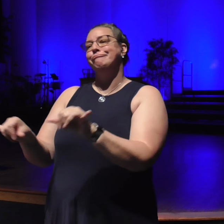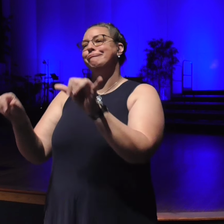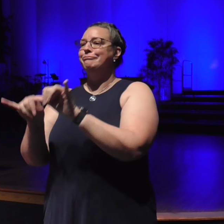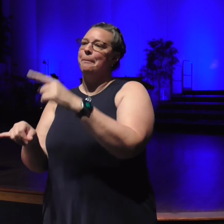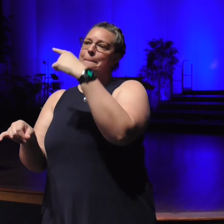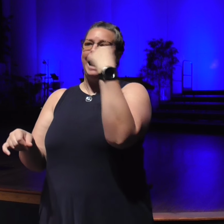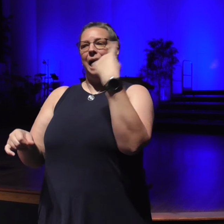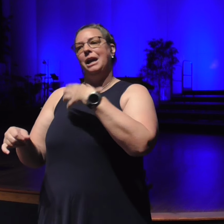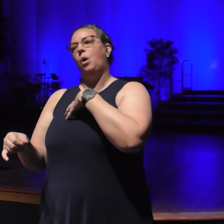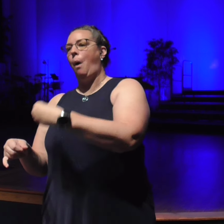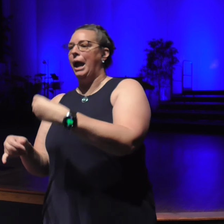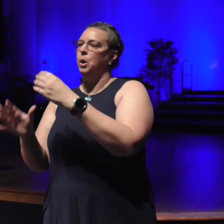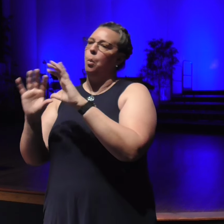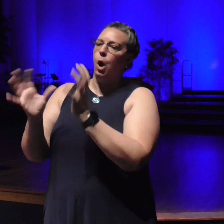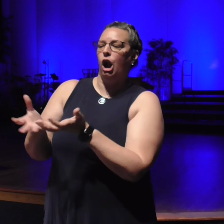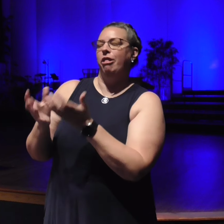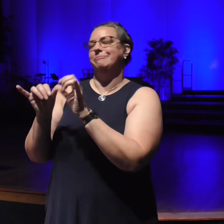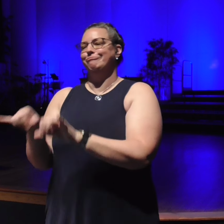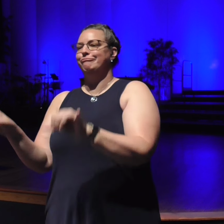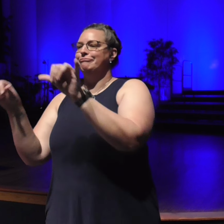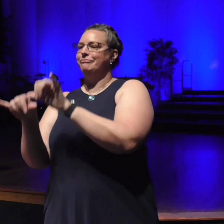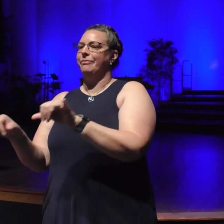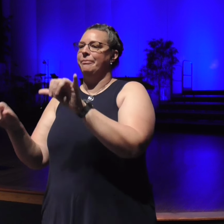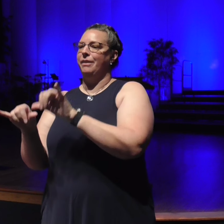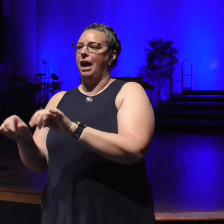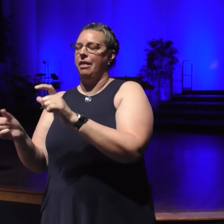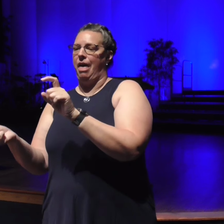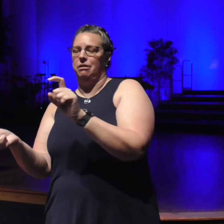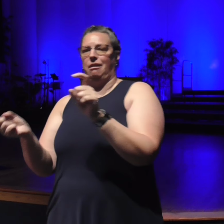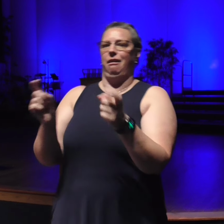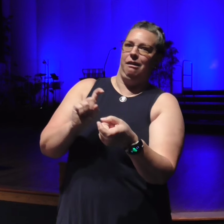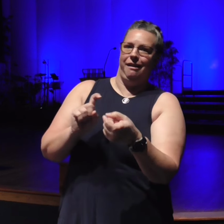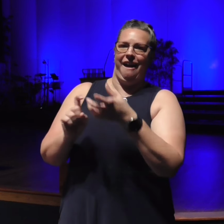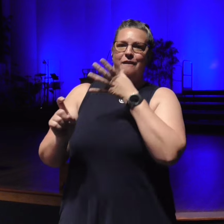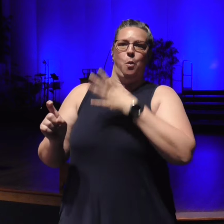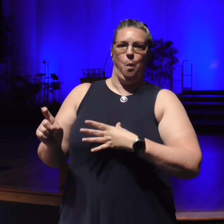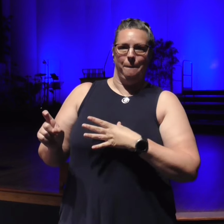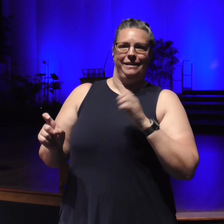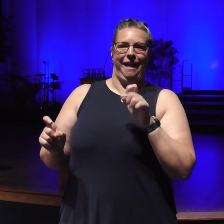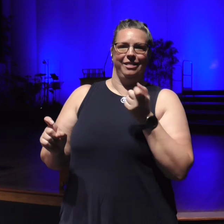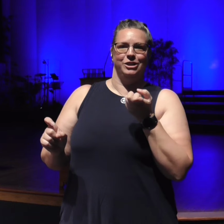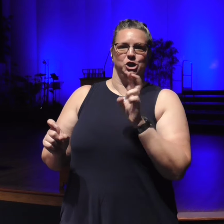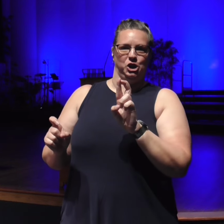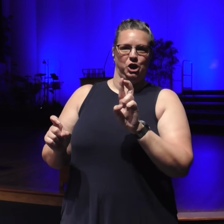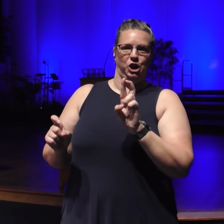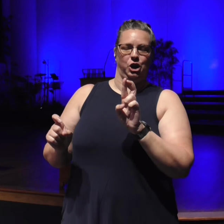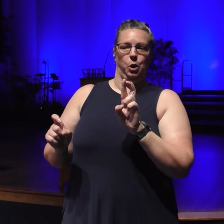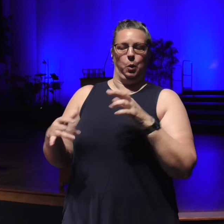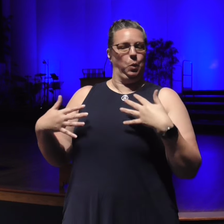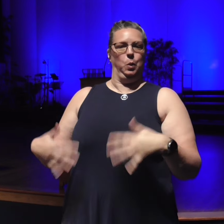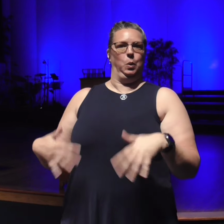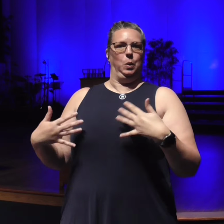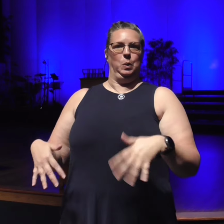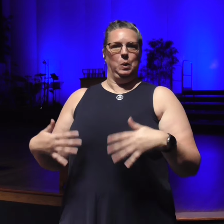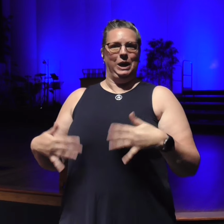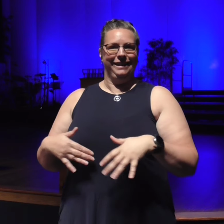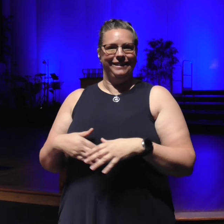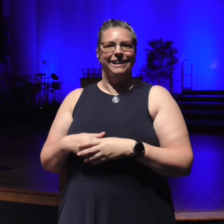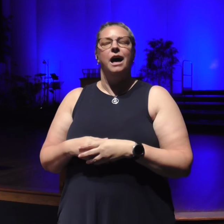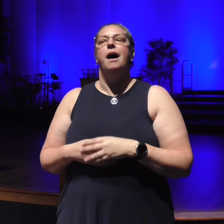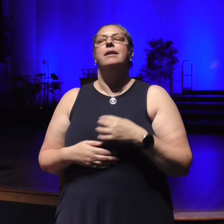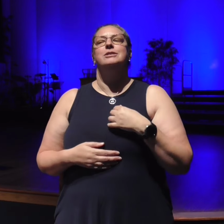world. And so it was quite a move for them to have a woman step into that position. But